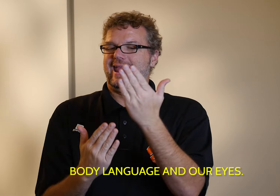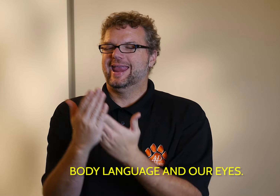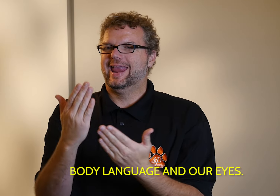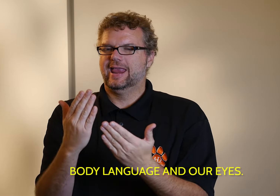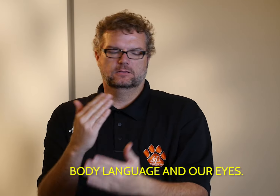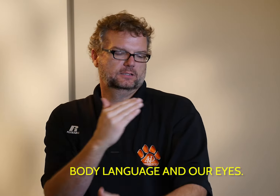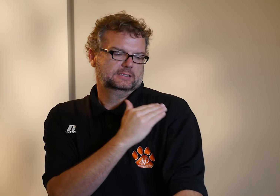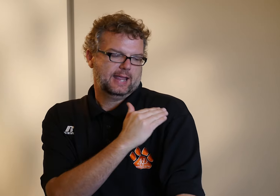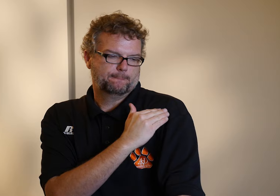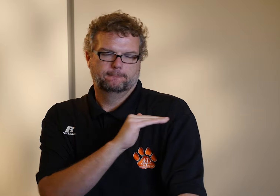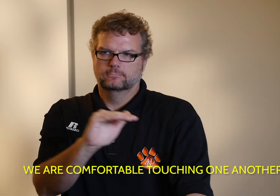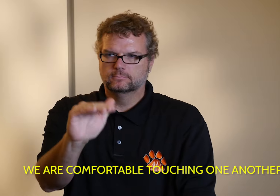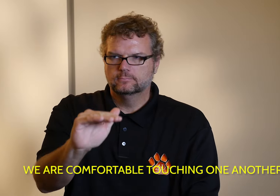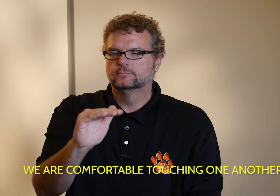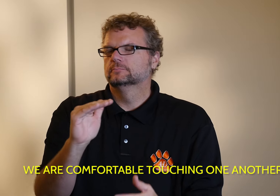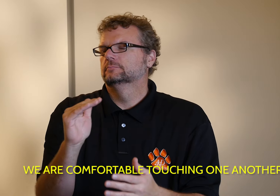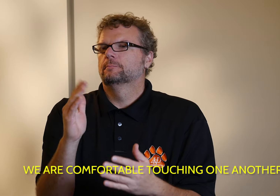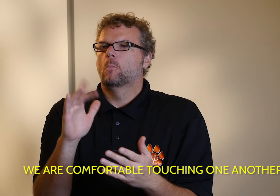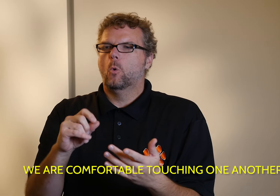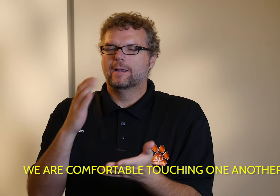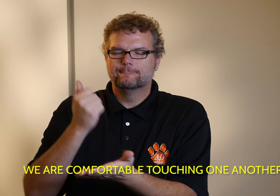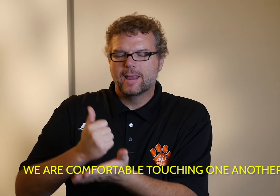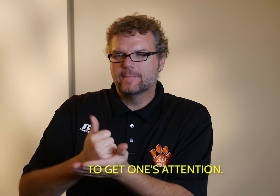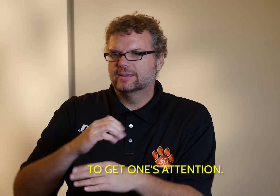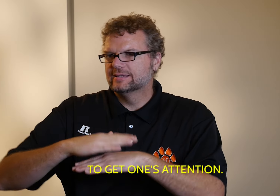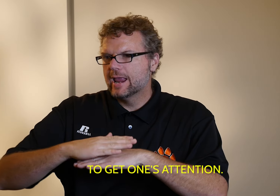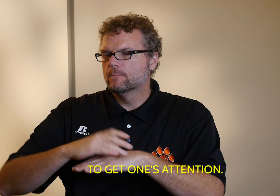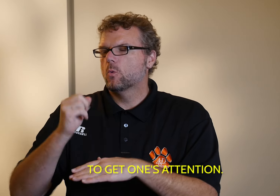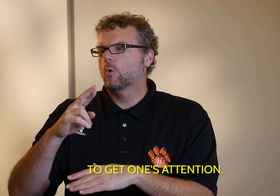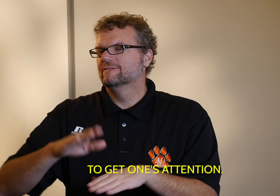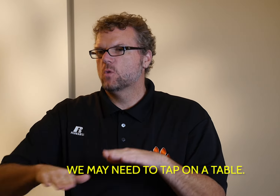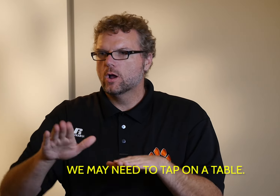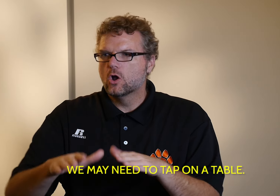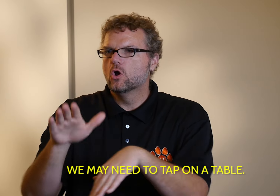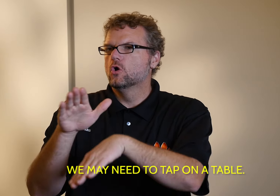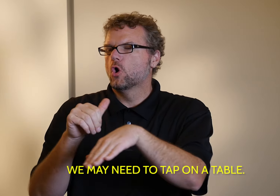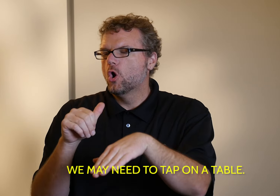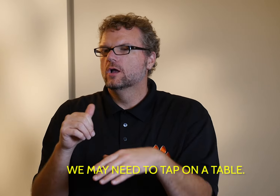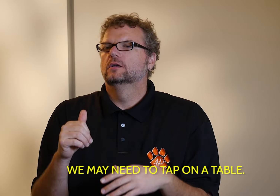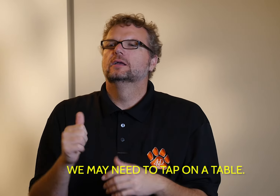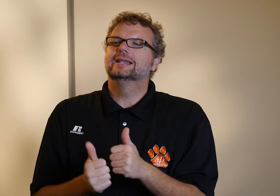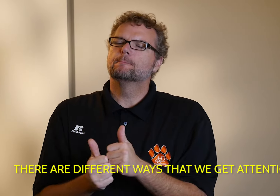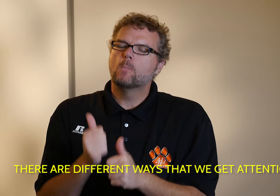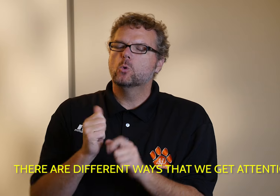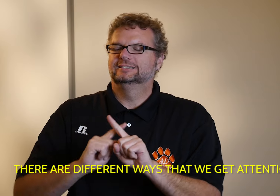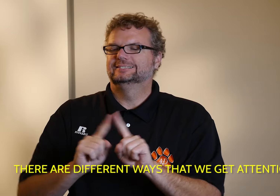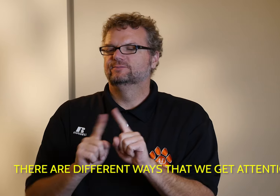eyes. We are comfortable with touching one another to get someone's attention. We may need to tap on a table. There are different ways that we